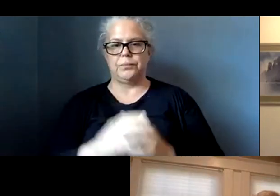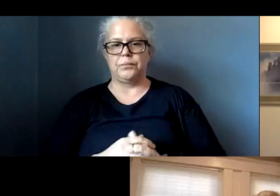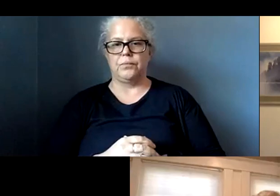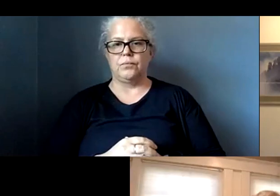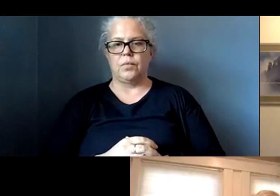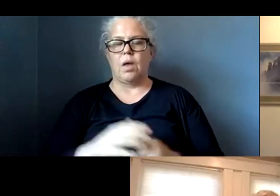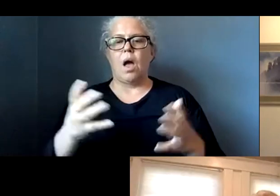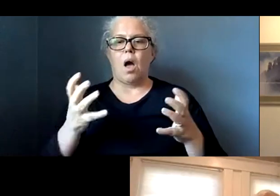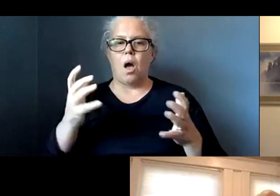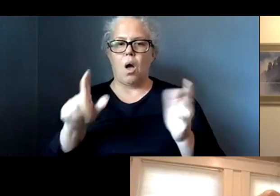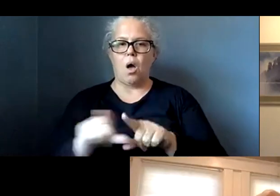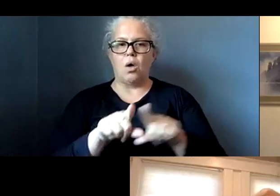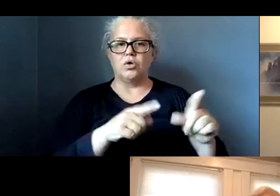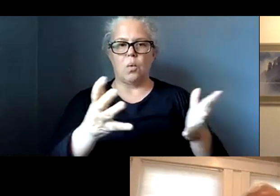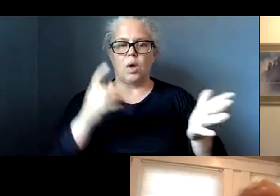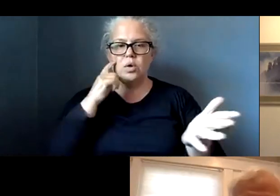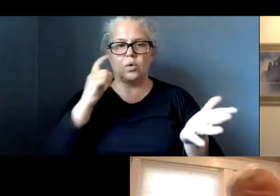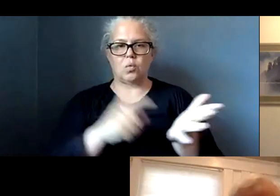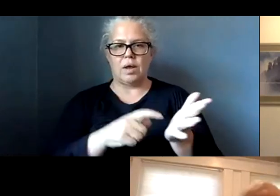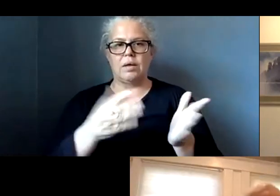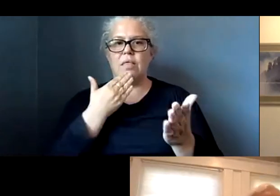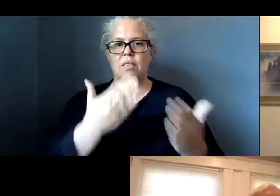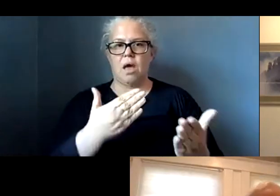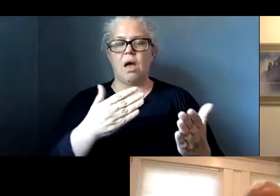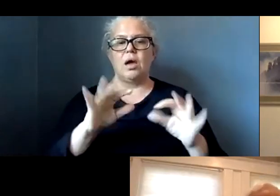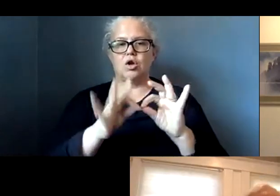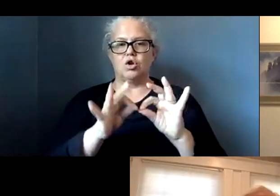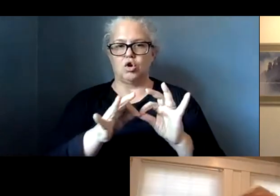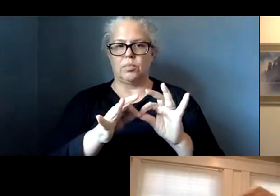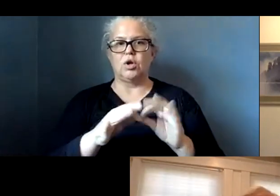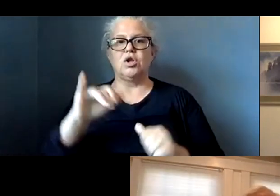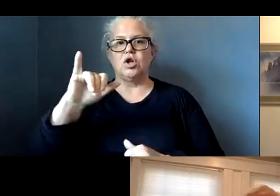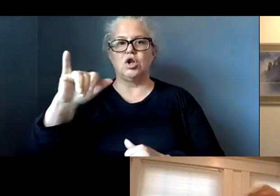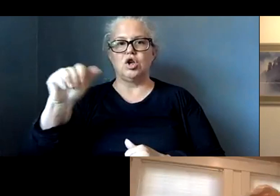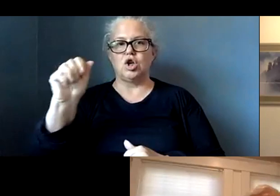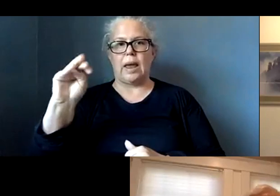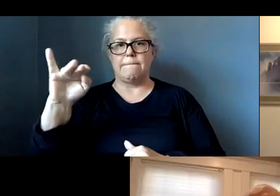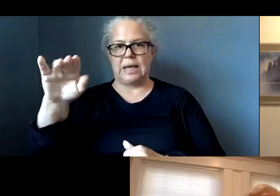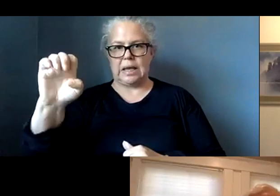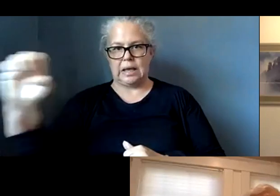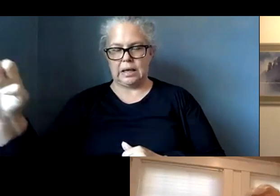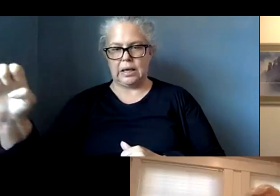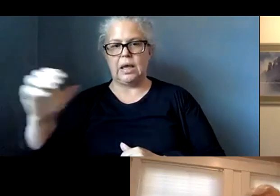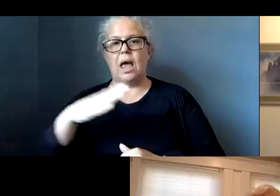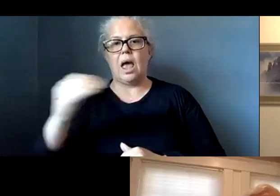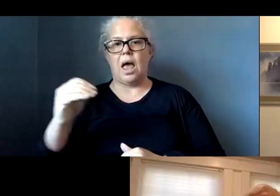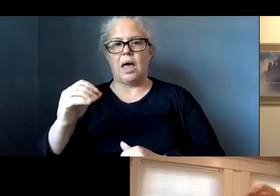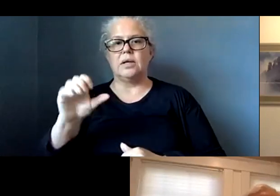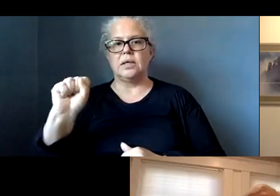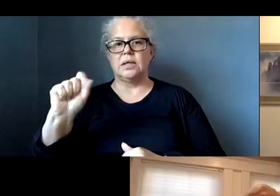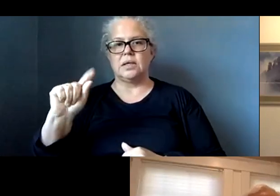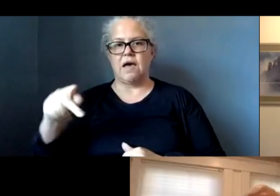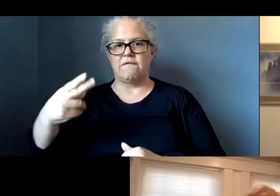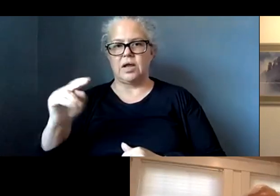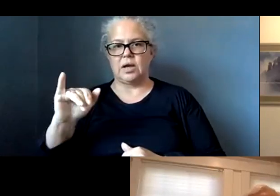I'd also like to welcome and thank our ASL interpreters tonight, Jamie and Stephanie, and our co-sponsors for this event,